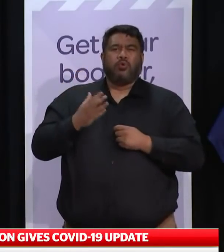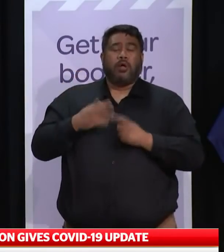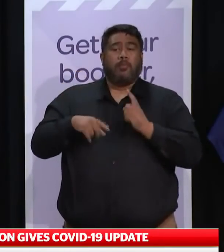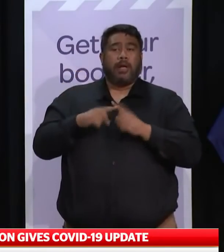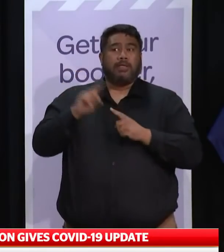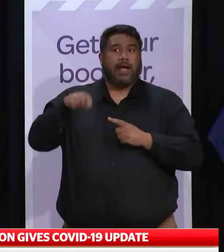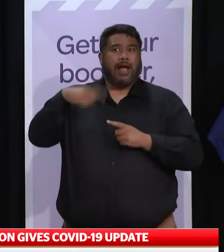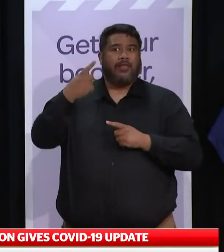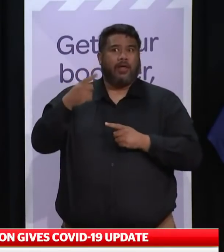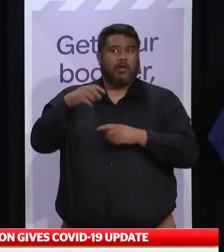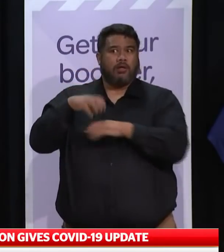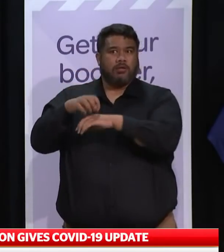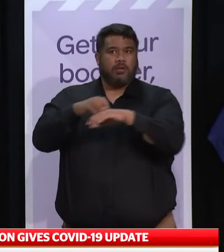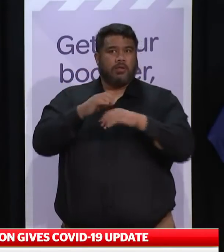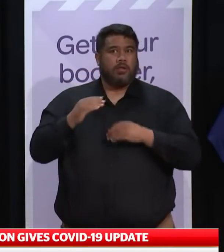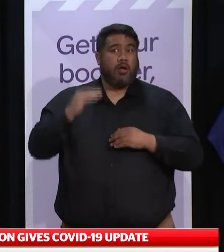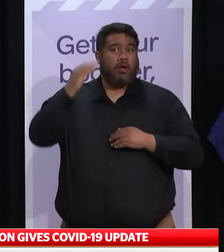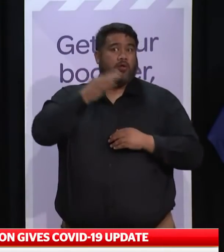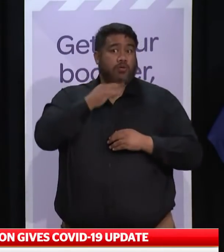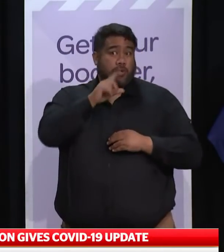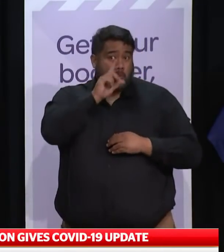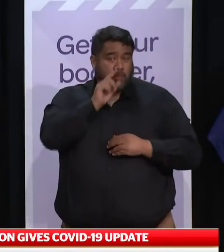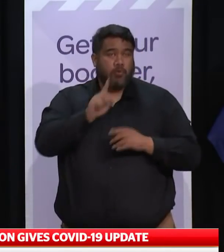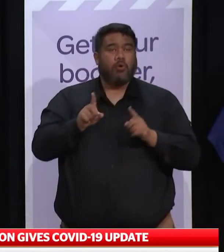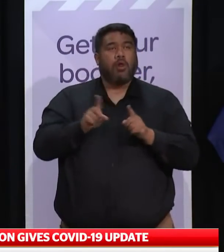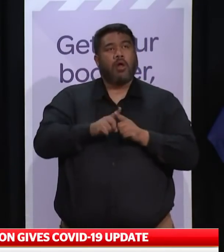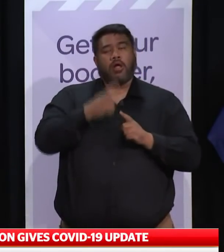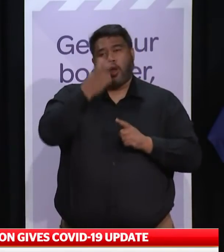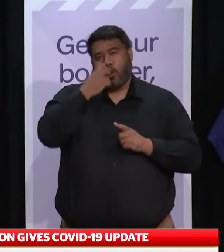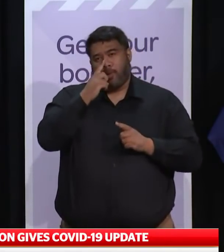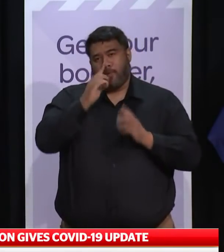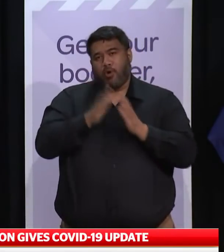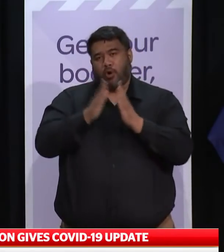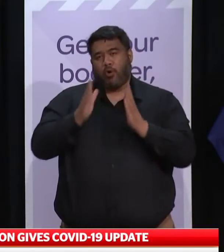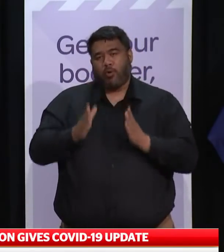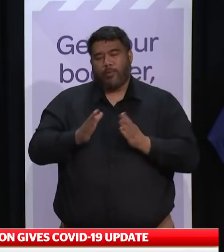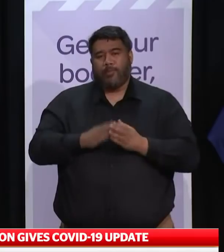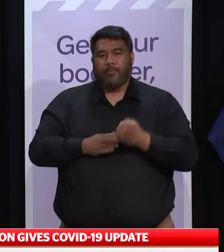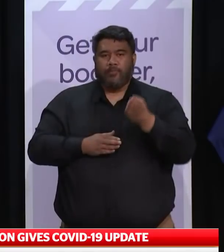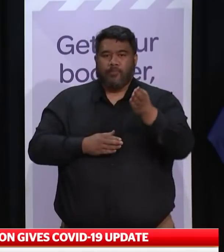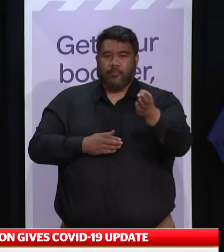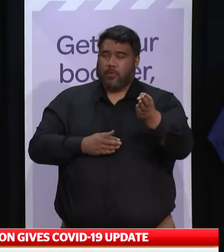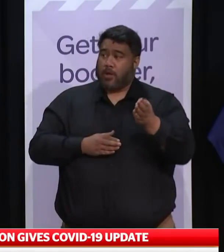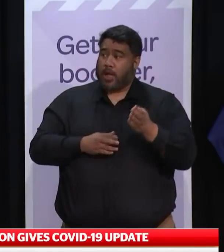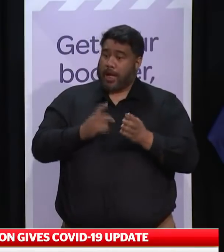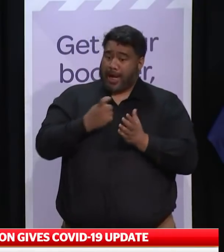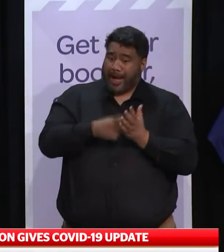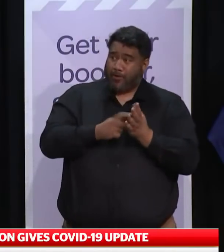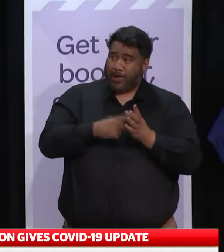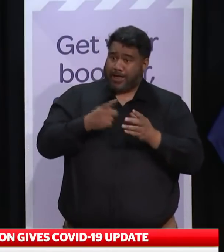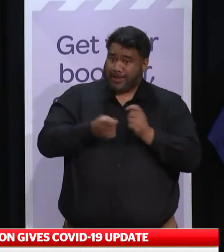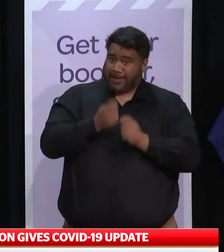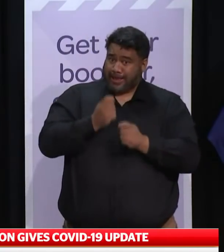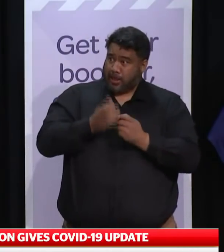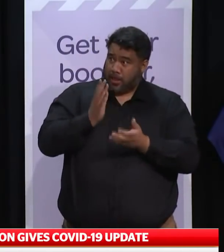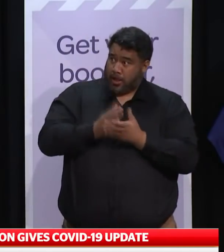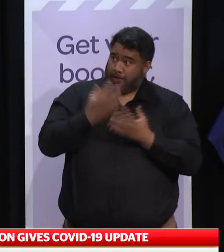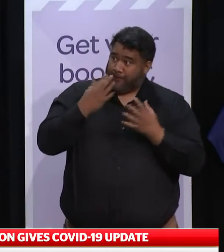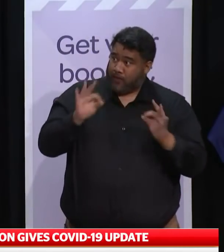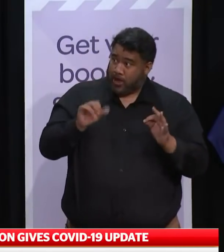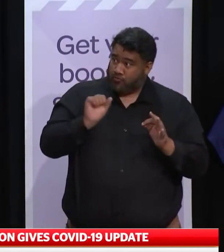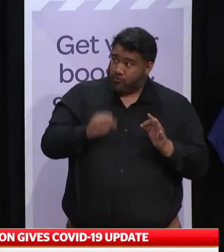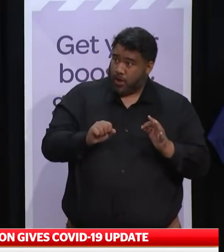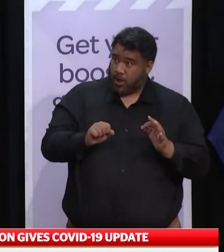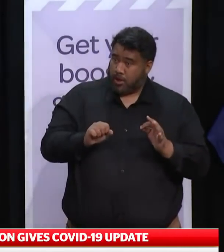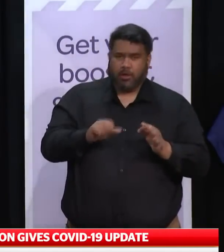high-risk settings that we might need to work through, such as aged care facilities. And just confirming they're going to be free for everyone. We made that commitment. Henry.